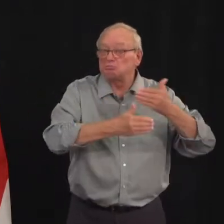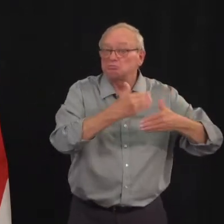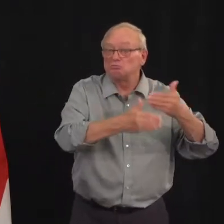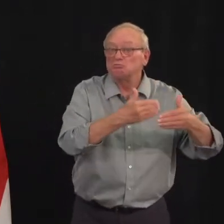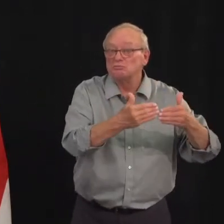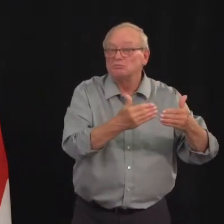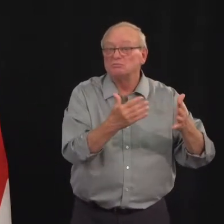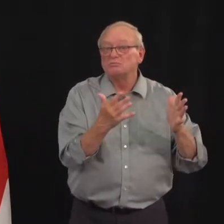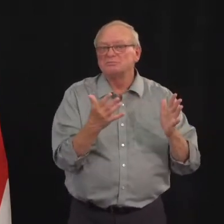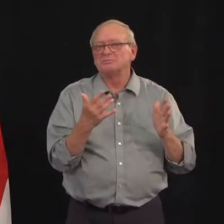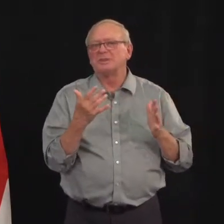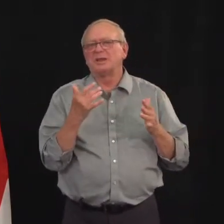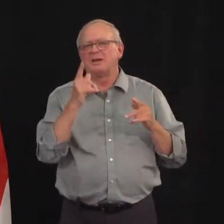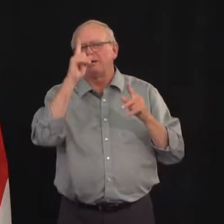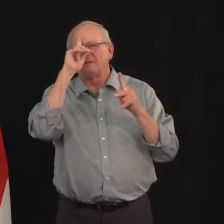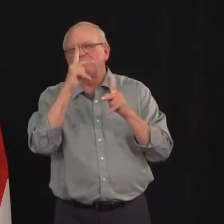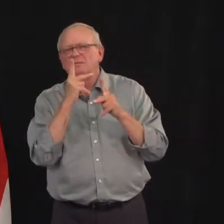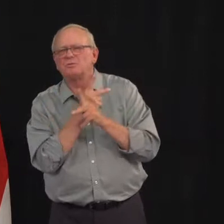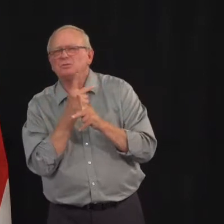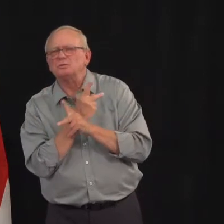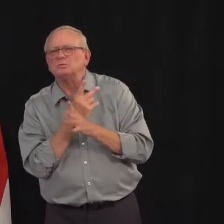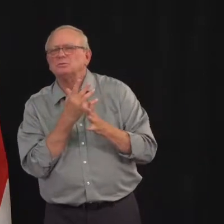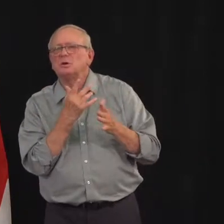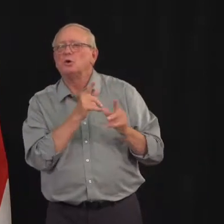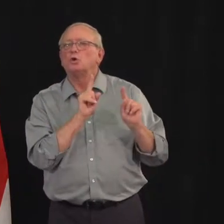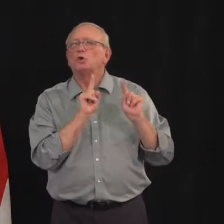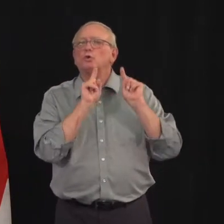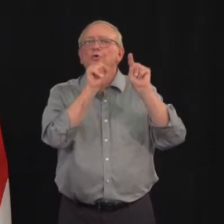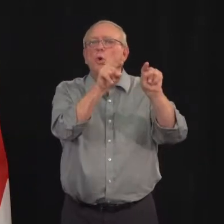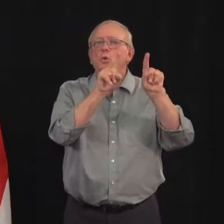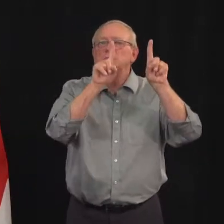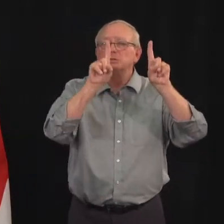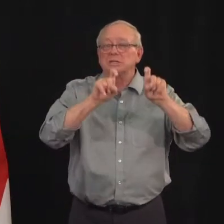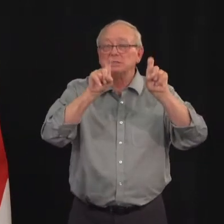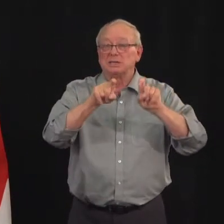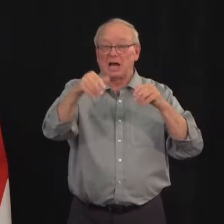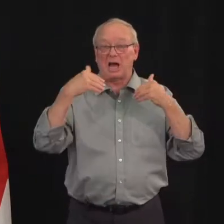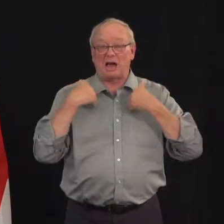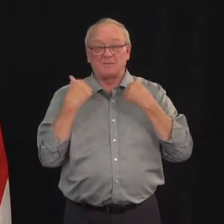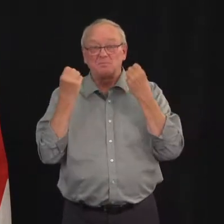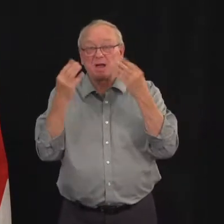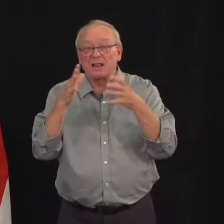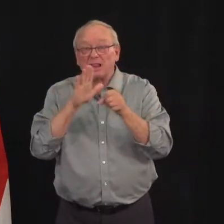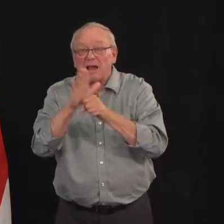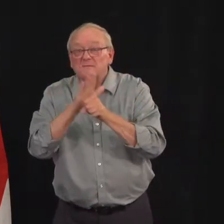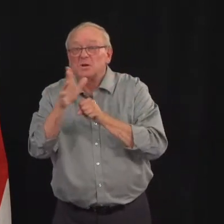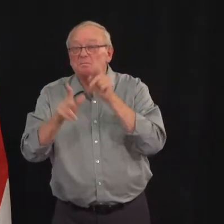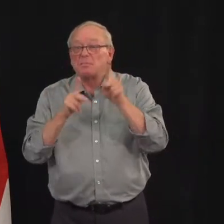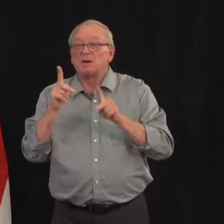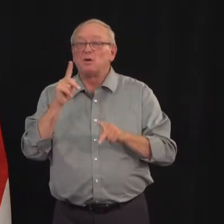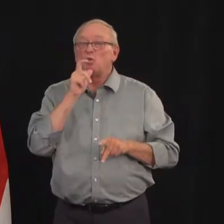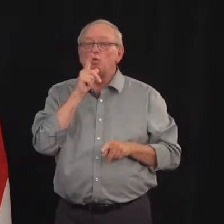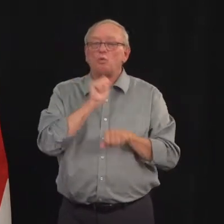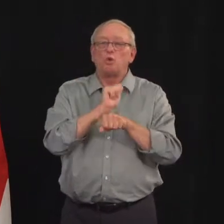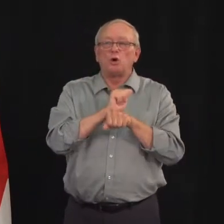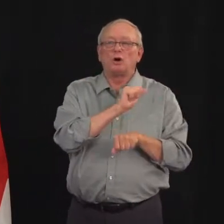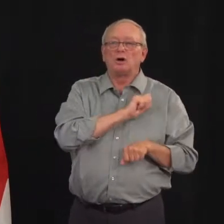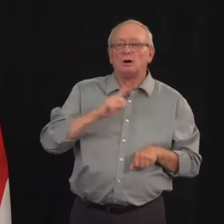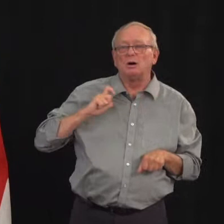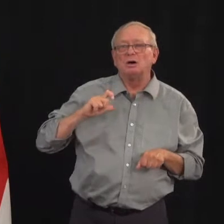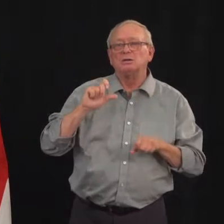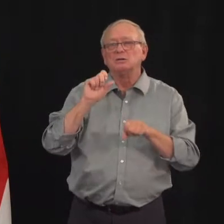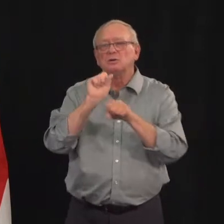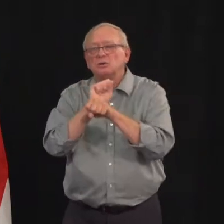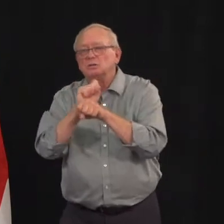and swabbing capacity. And I think the important thing to know is that our priority has always been to